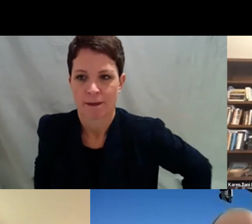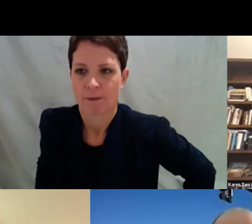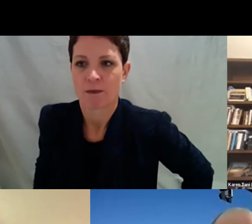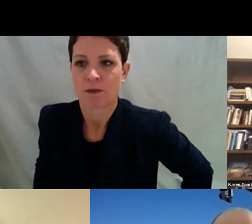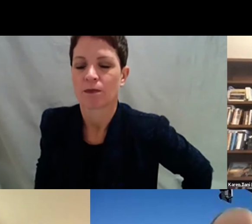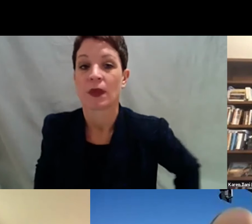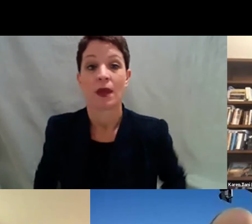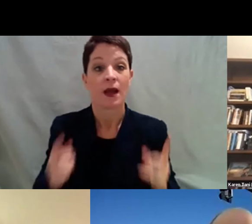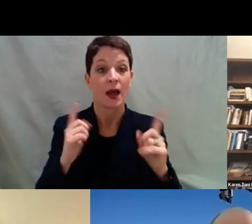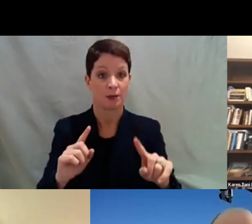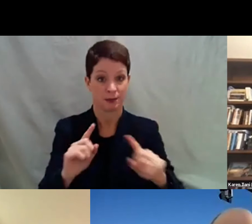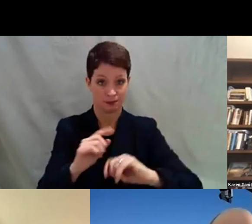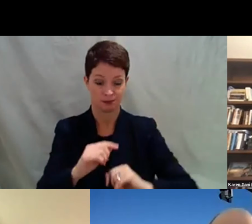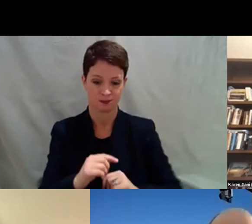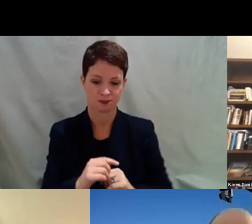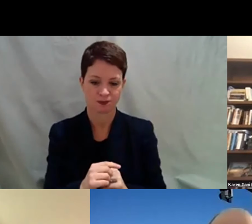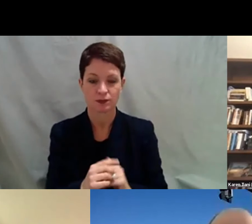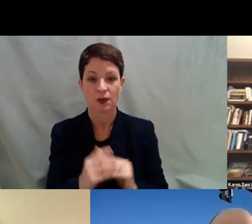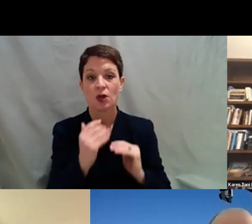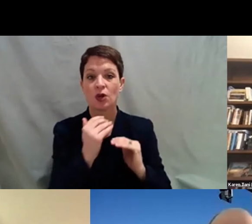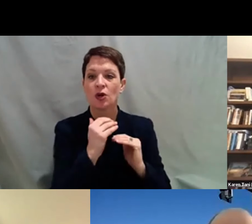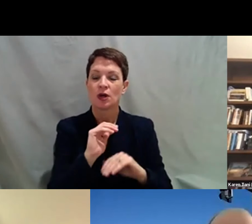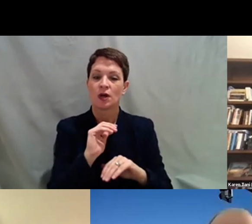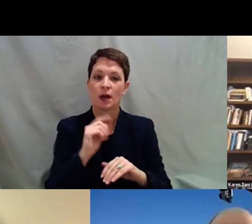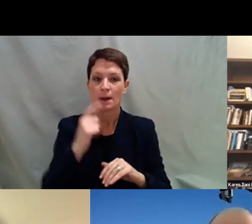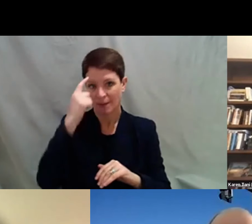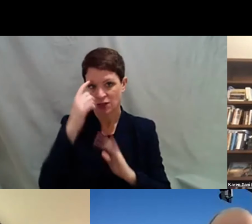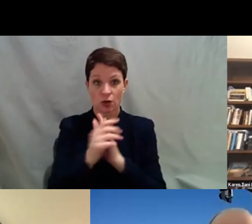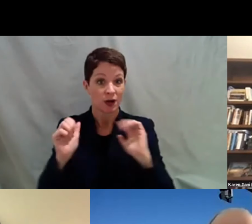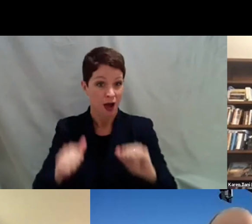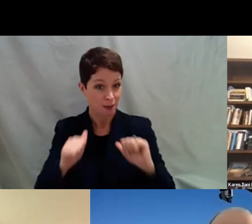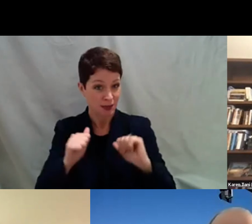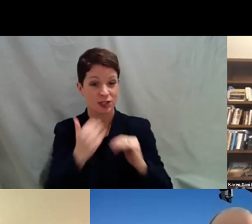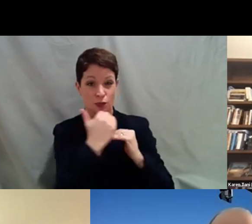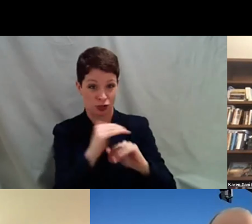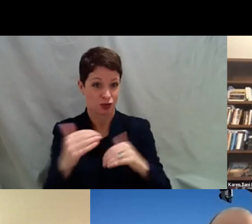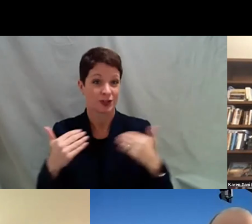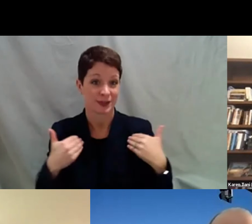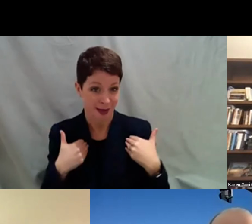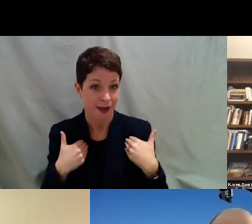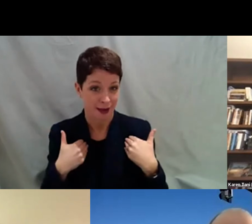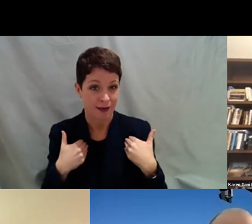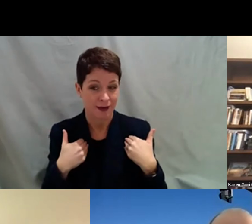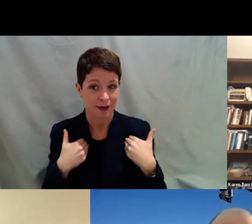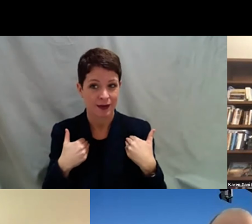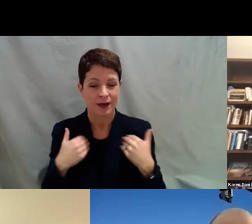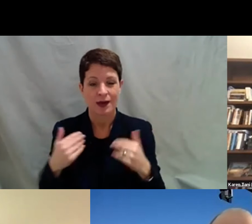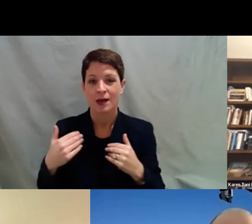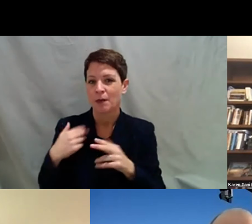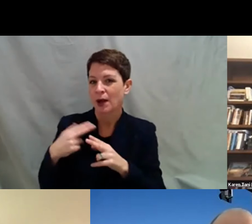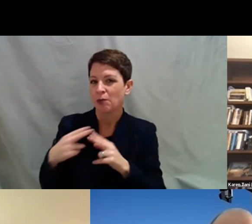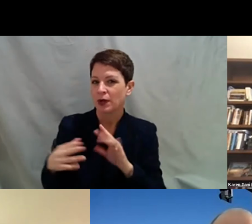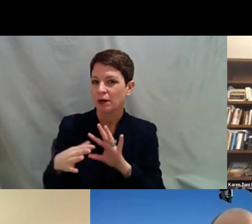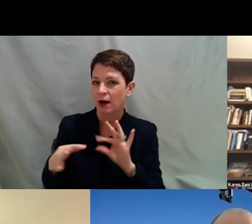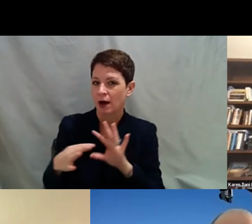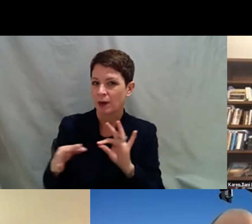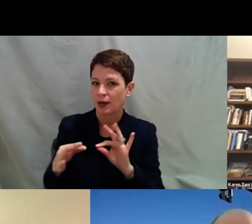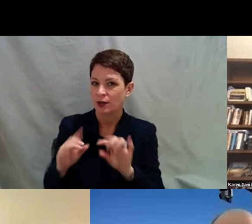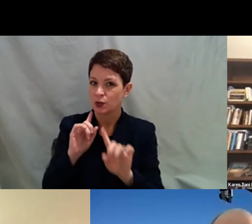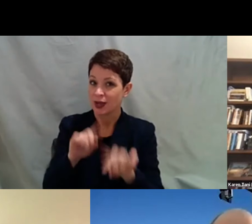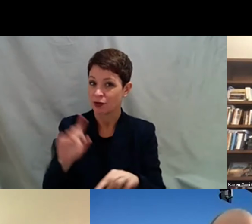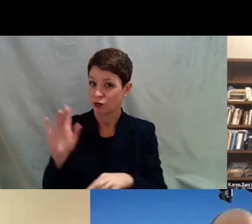when it came to restrictions based on mental competency, as I said, so my brief comments is that